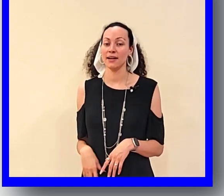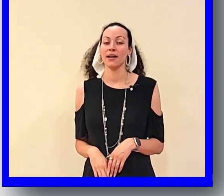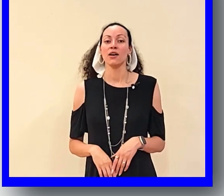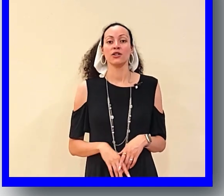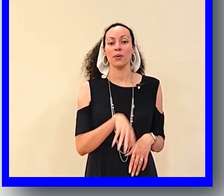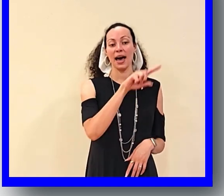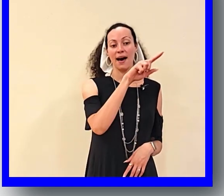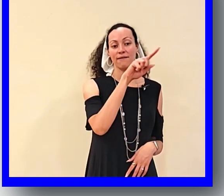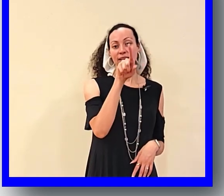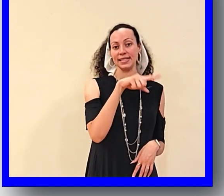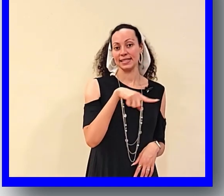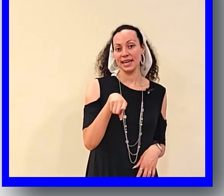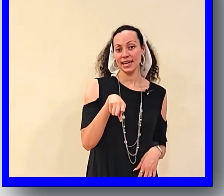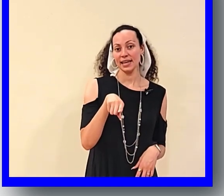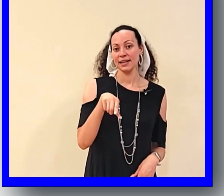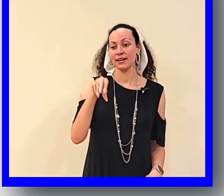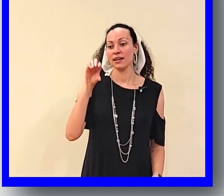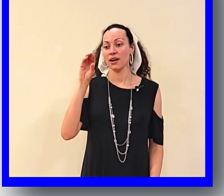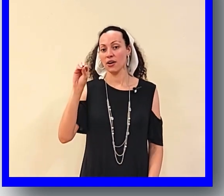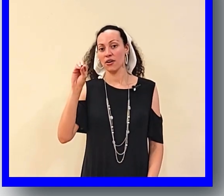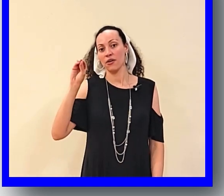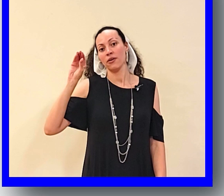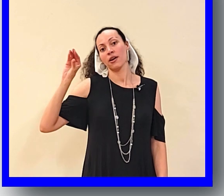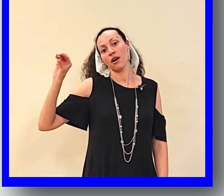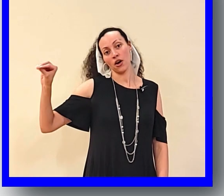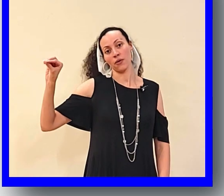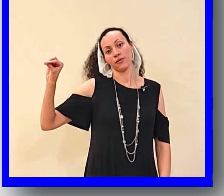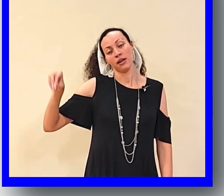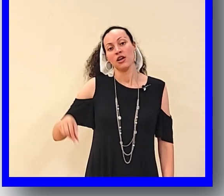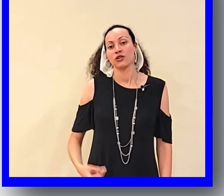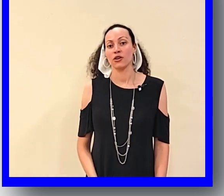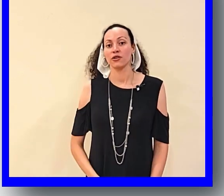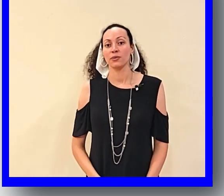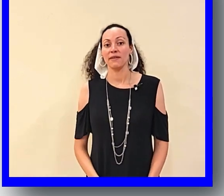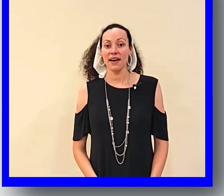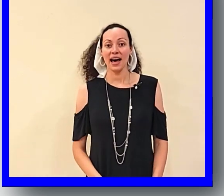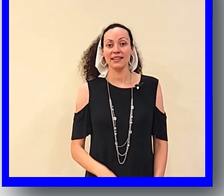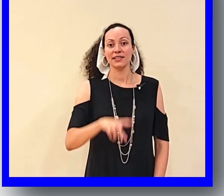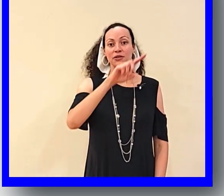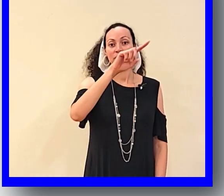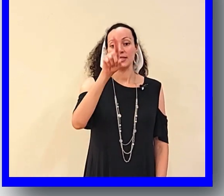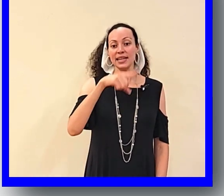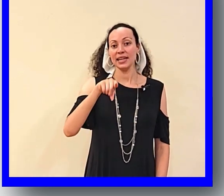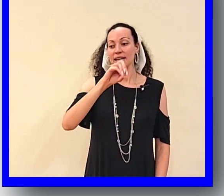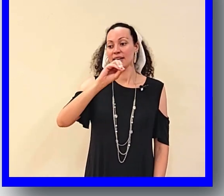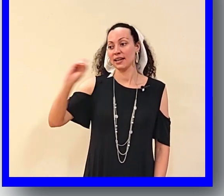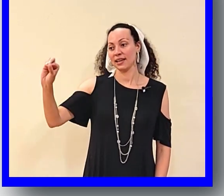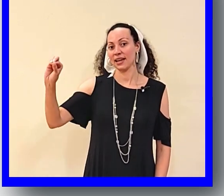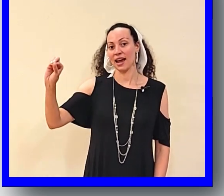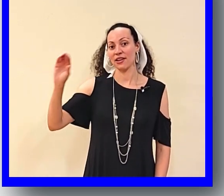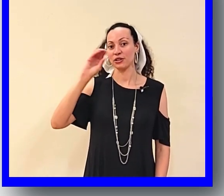O's in it. So we have Z, O, O. So to be fast, you'll do a